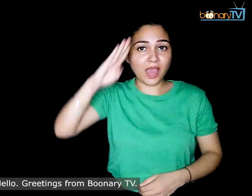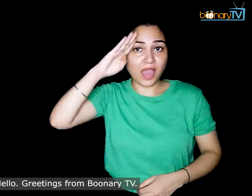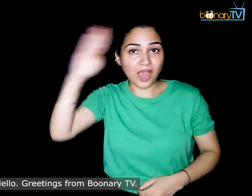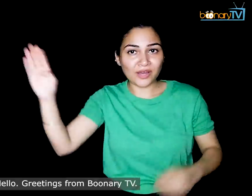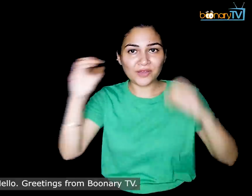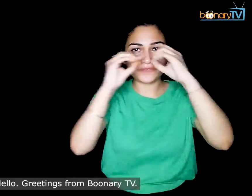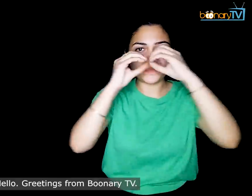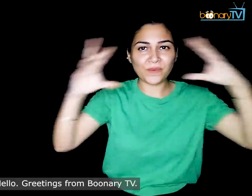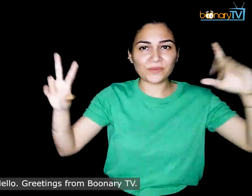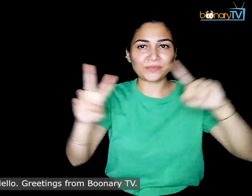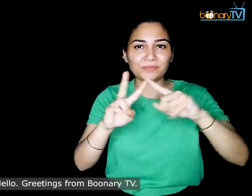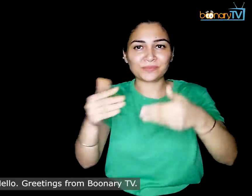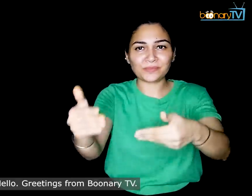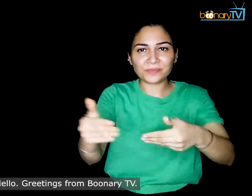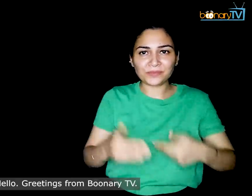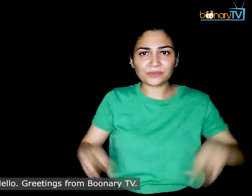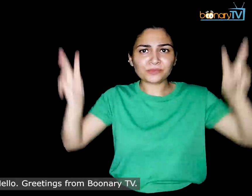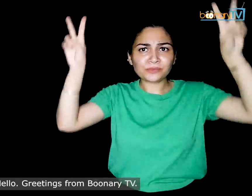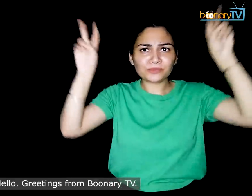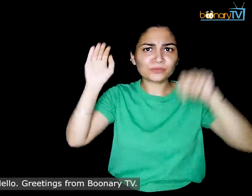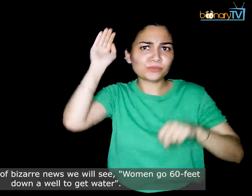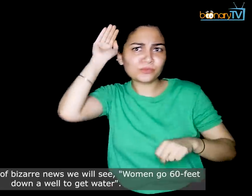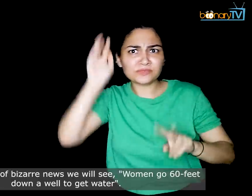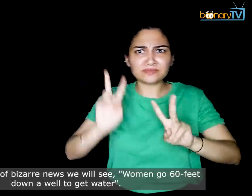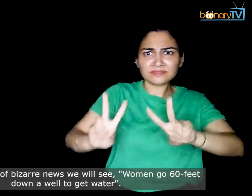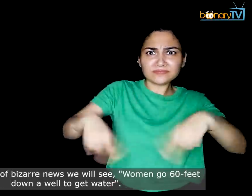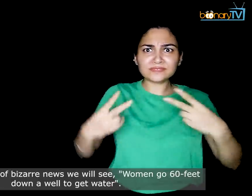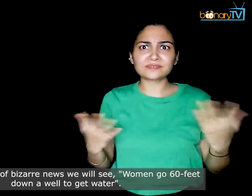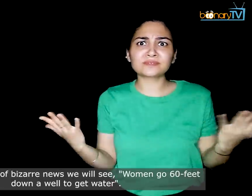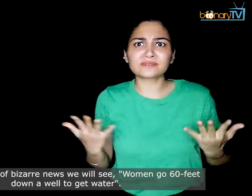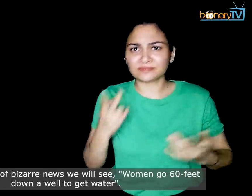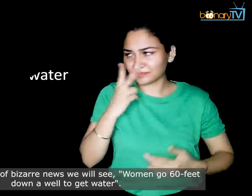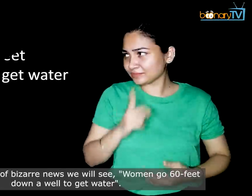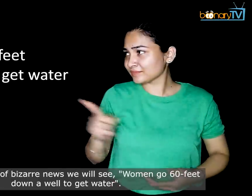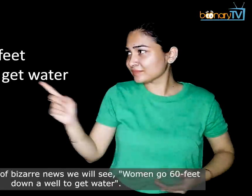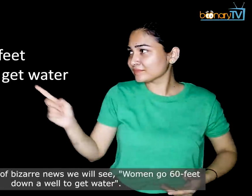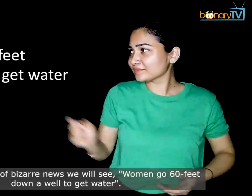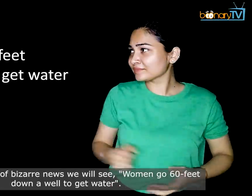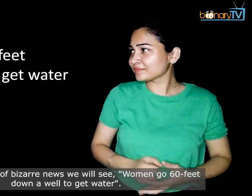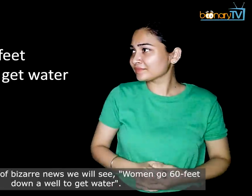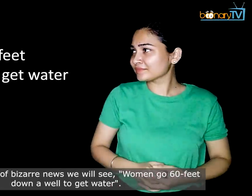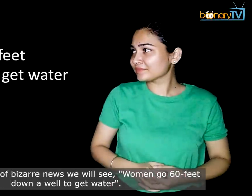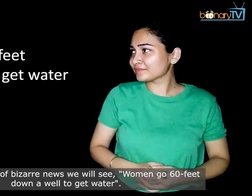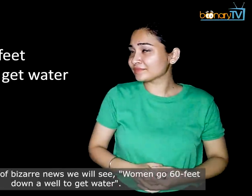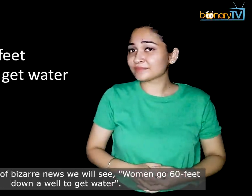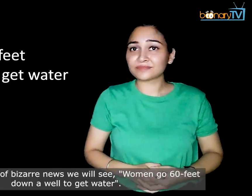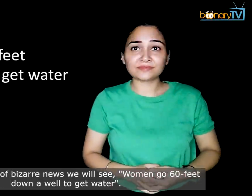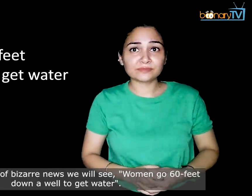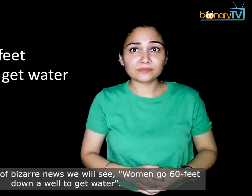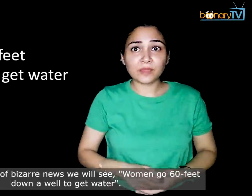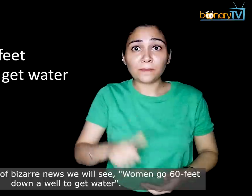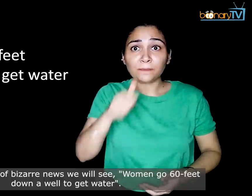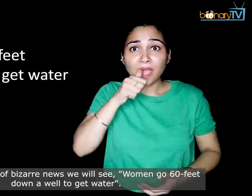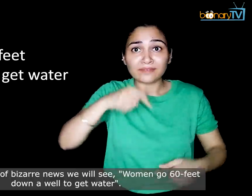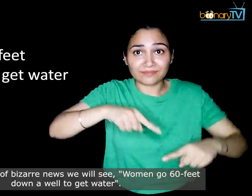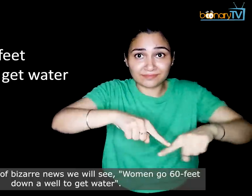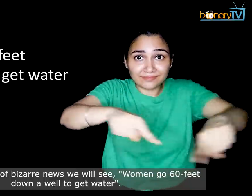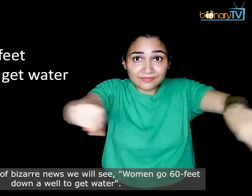Hello, greetings from Boonary TV. In today's topic of bizarre news, we will see